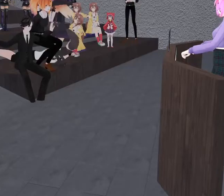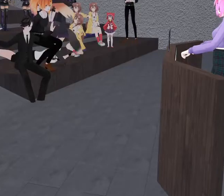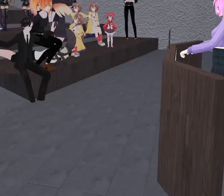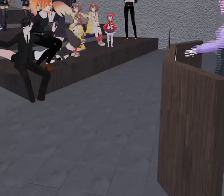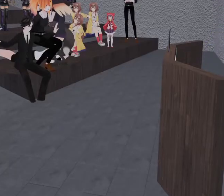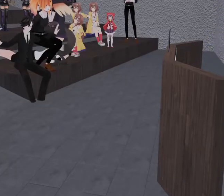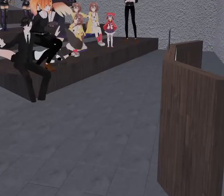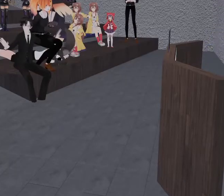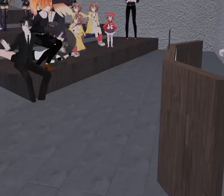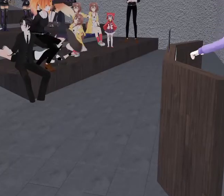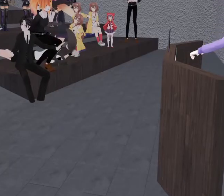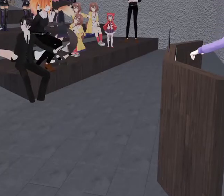Numbers! I forgot numbers.